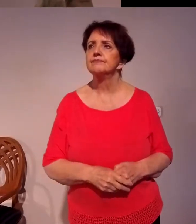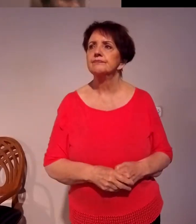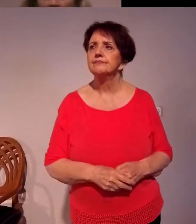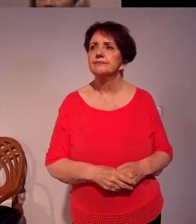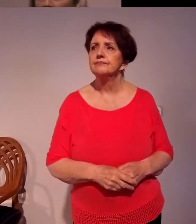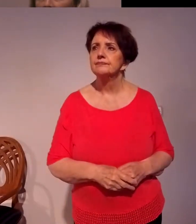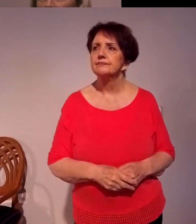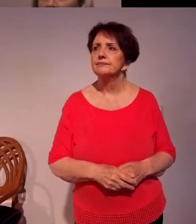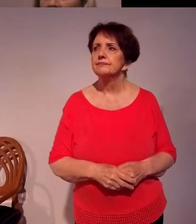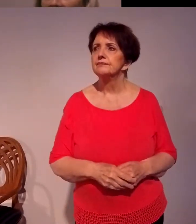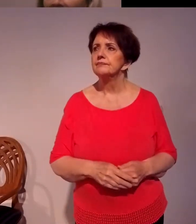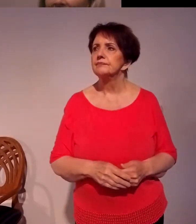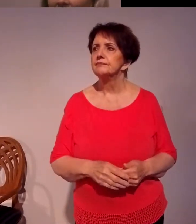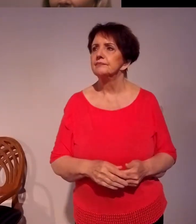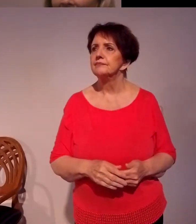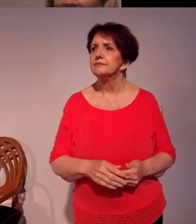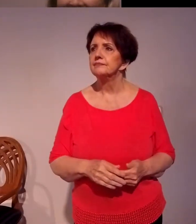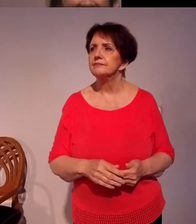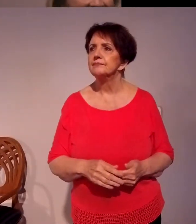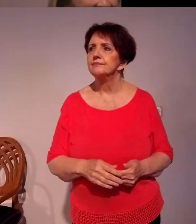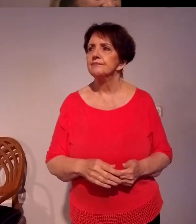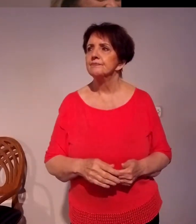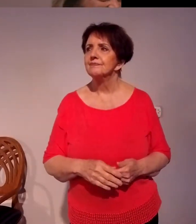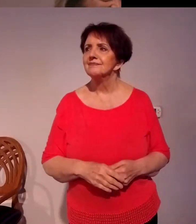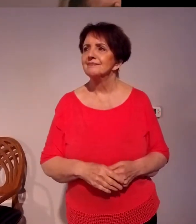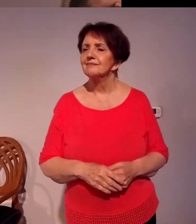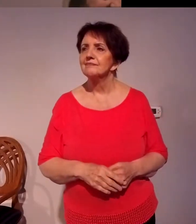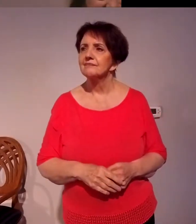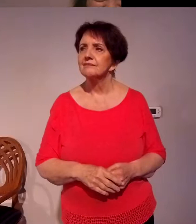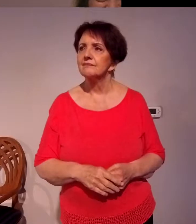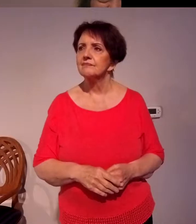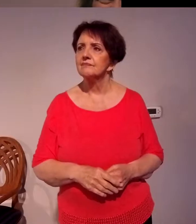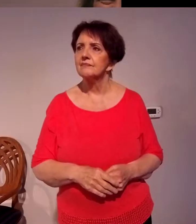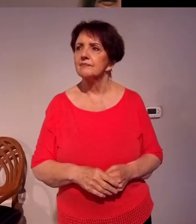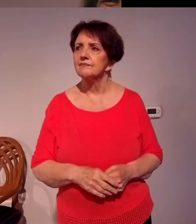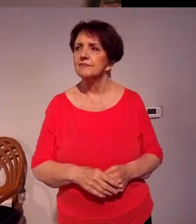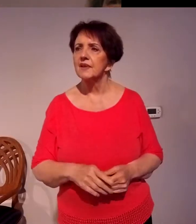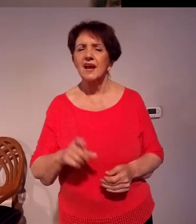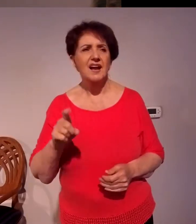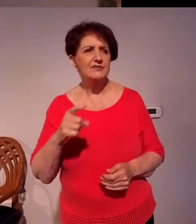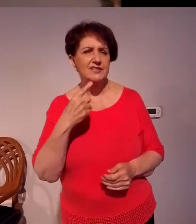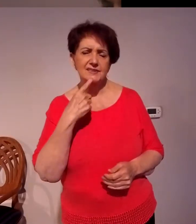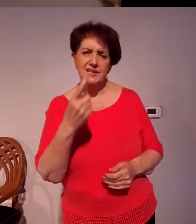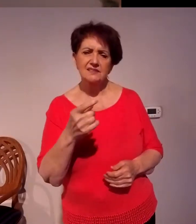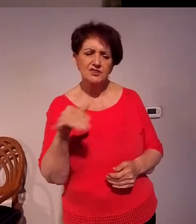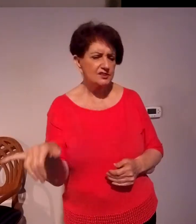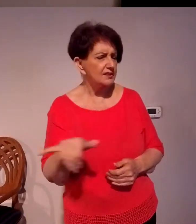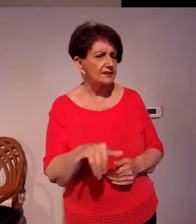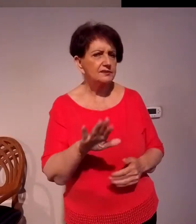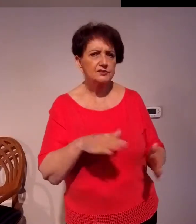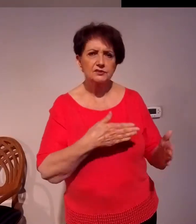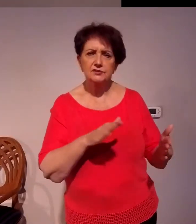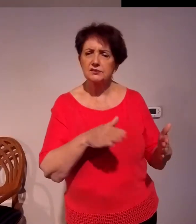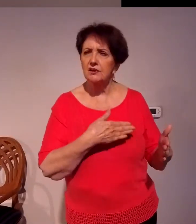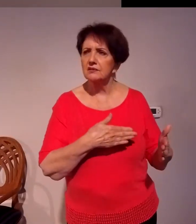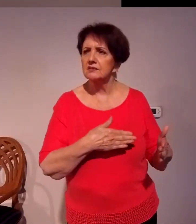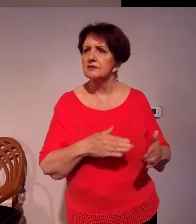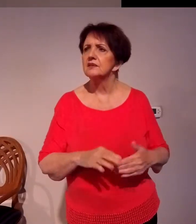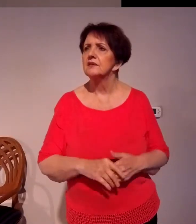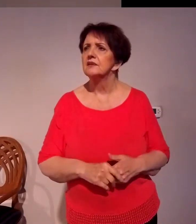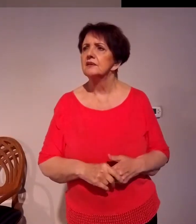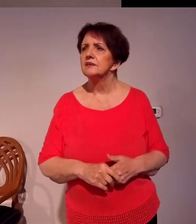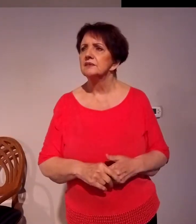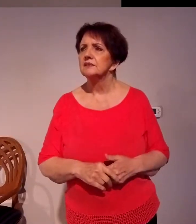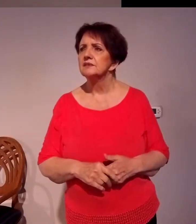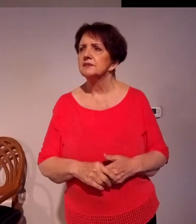Oh, nice blazer, by the way, Reverend Karen. I'm just saying. I will have to say, just like the song that I was able to sing this morning, there's